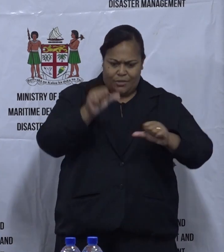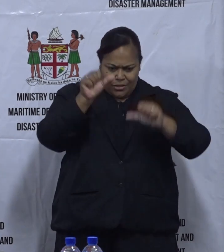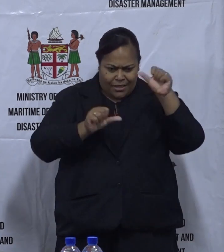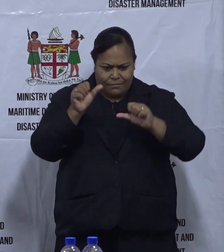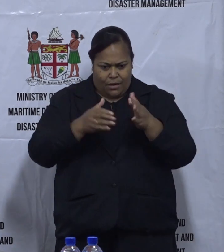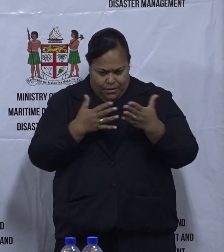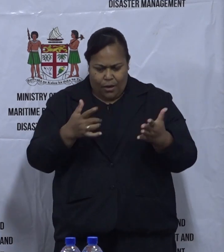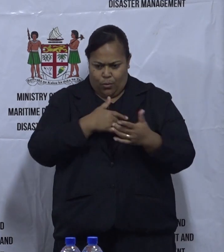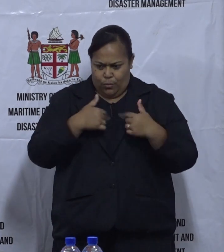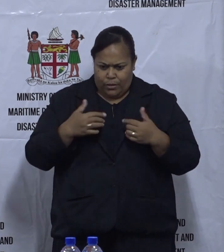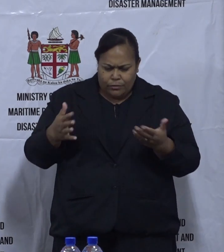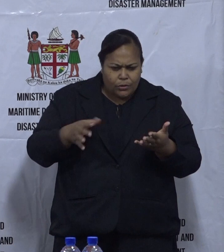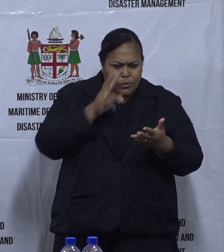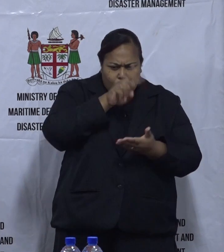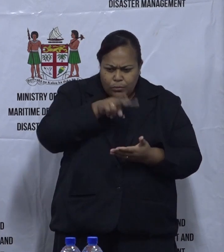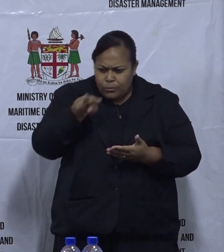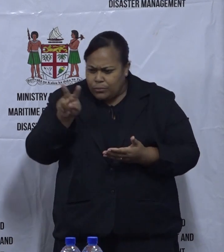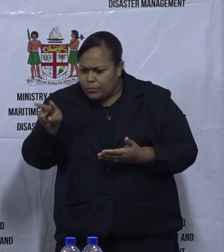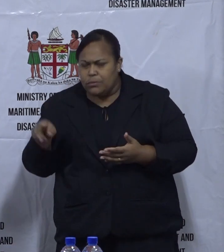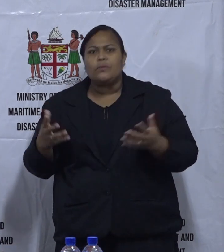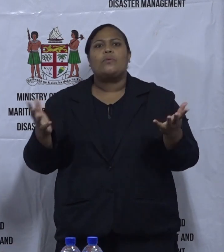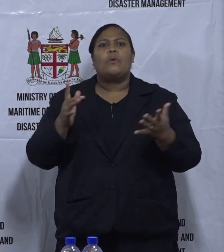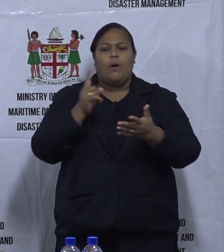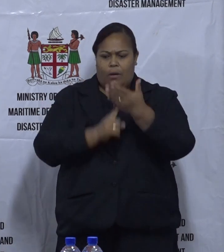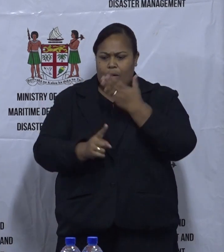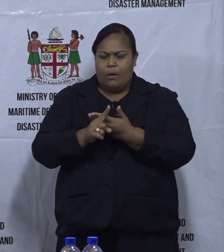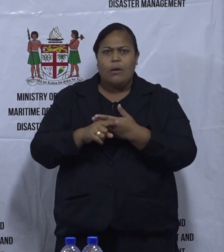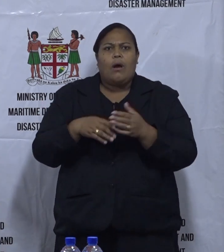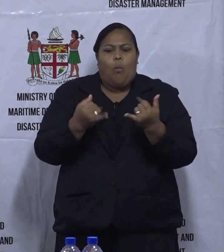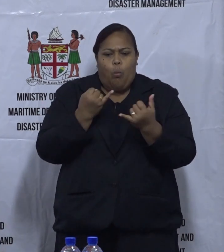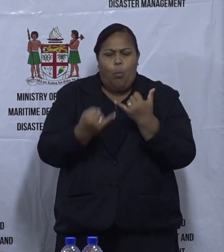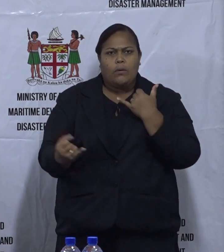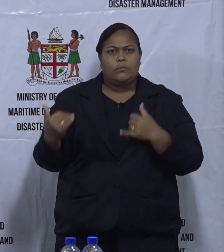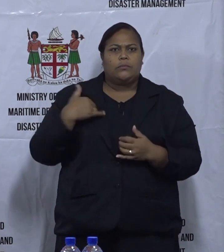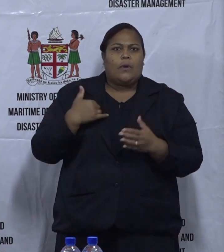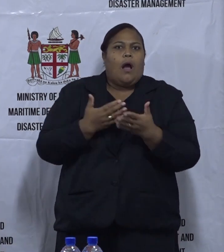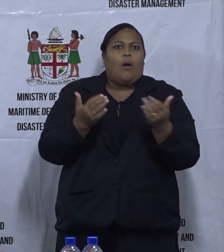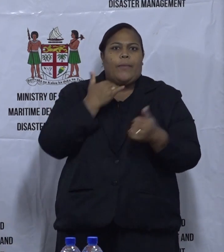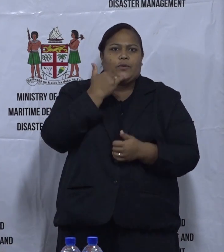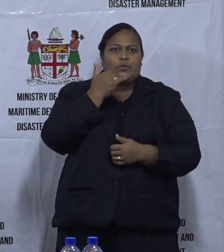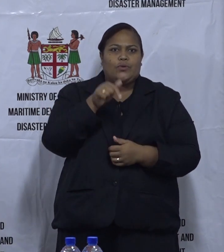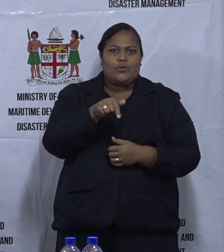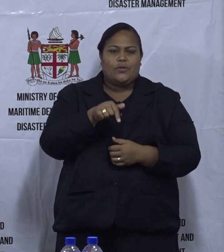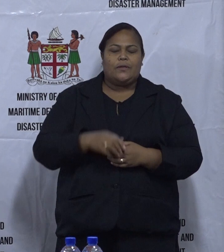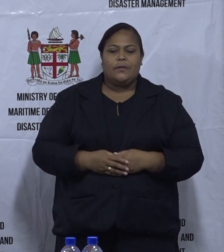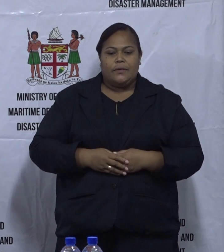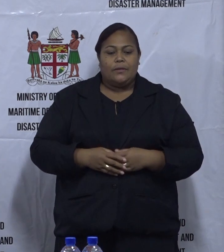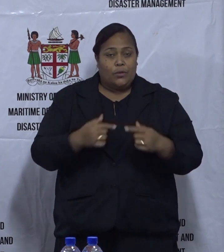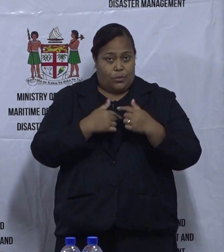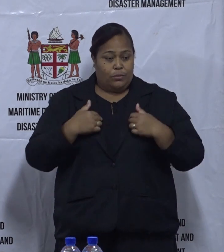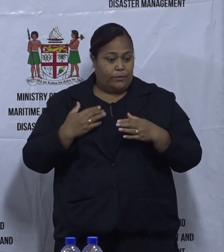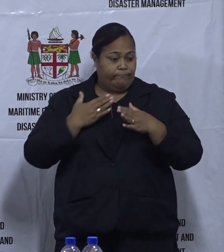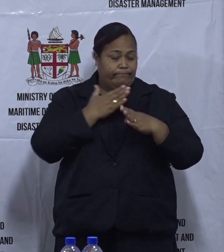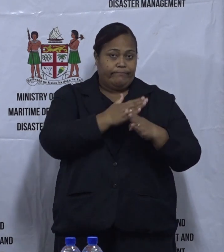to ascertain the magnitude of damages caused by TC Kodi. We are working with